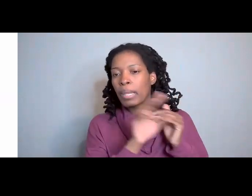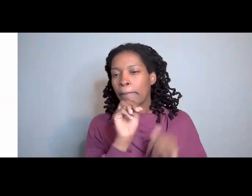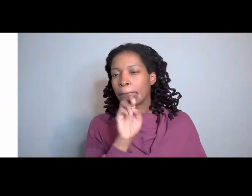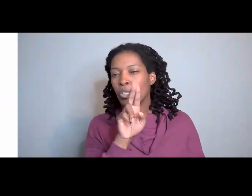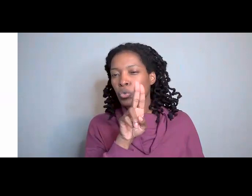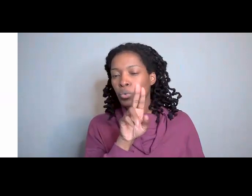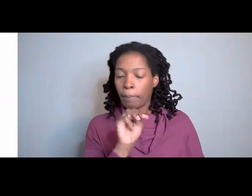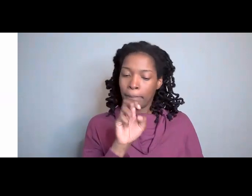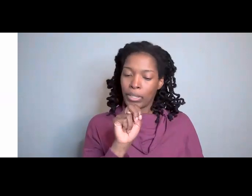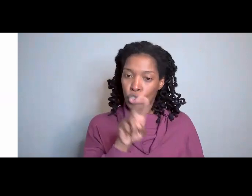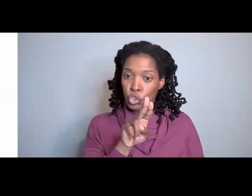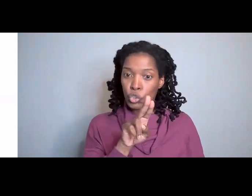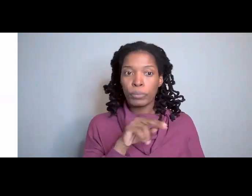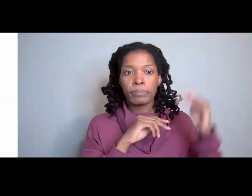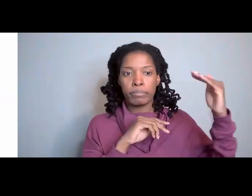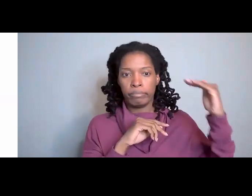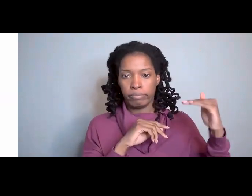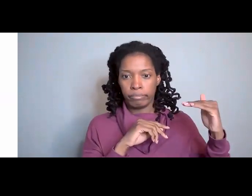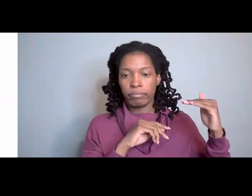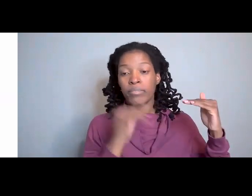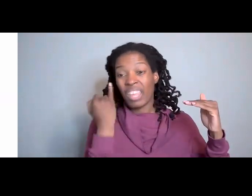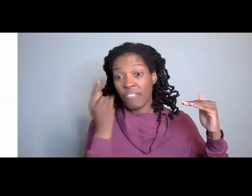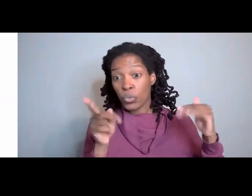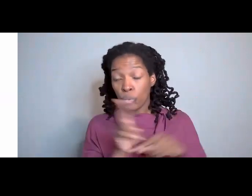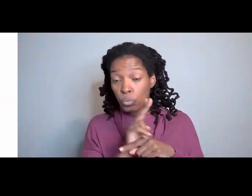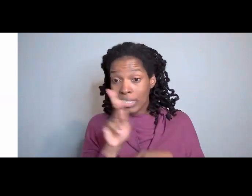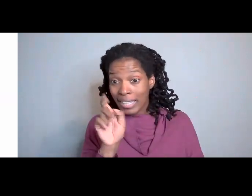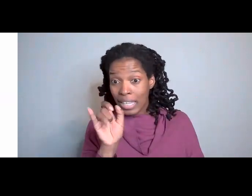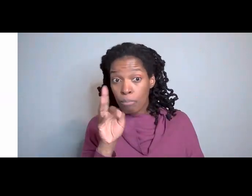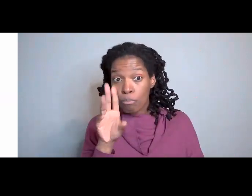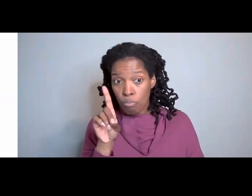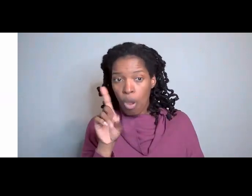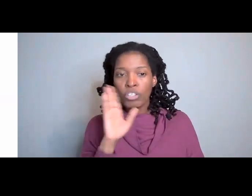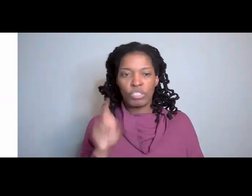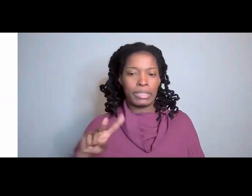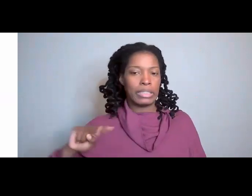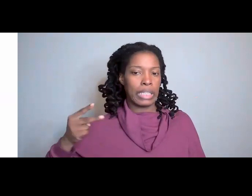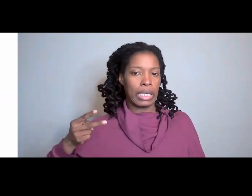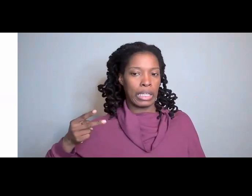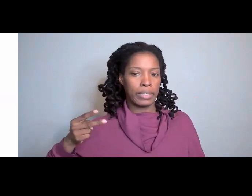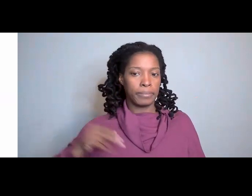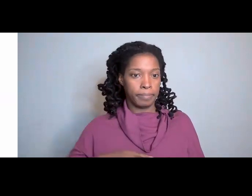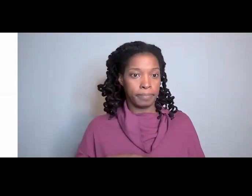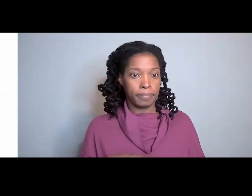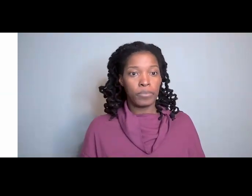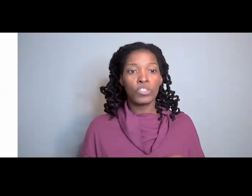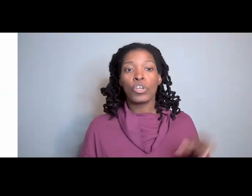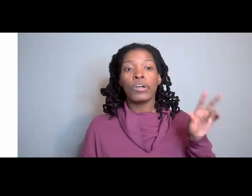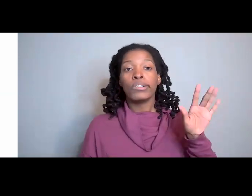in the second order if you're only using your keyboard. You can find the incorrect tag